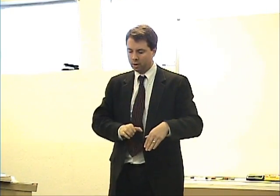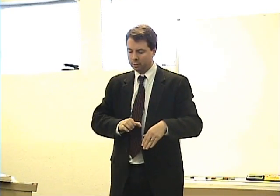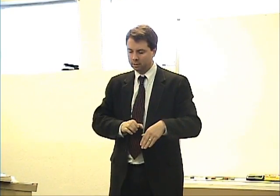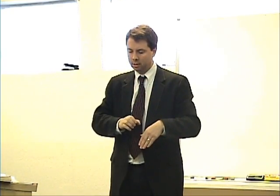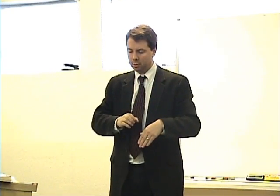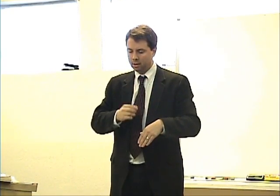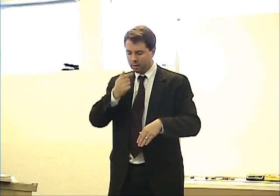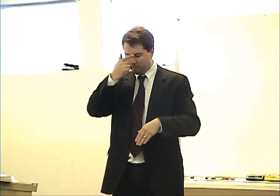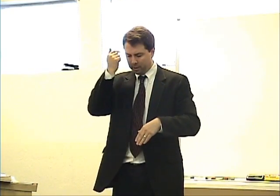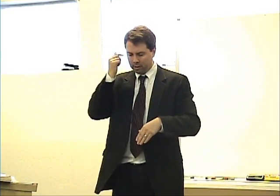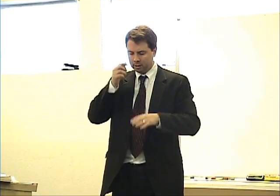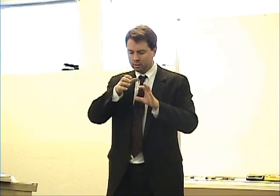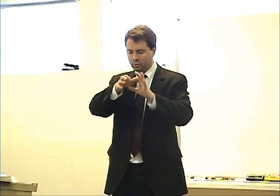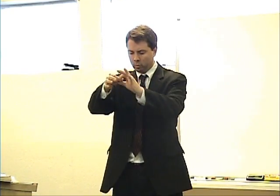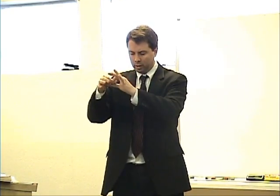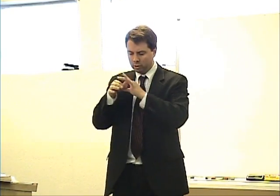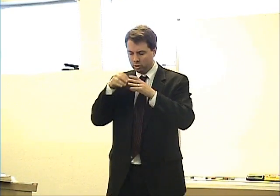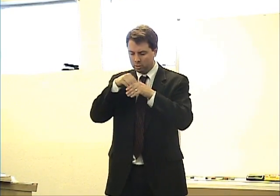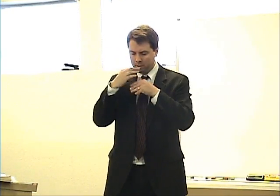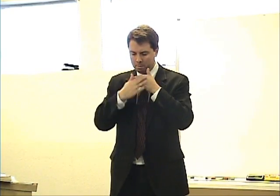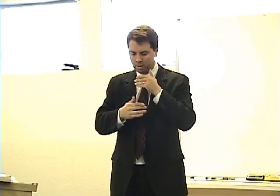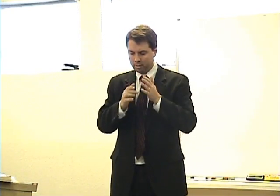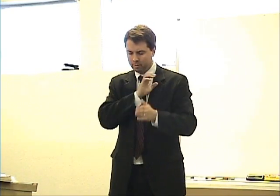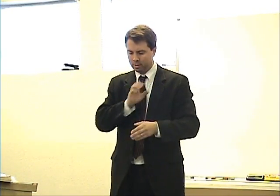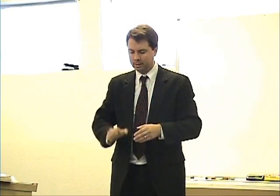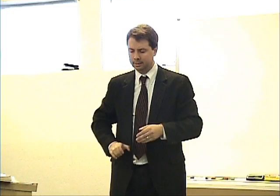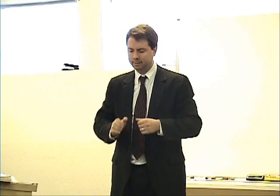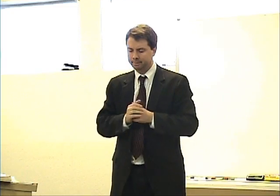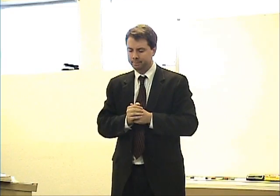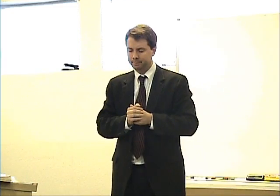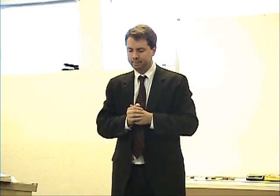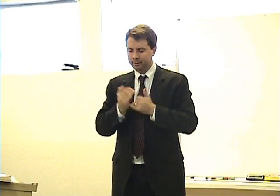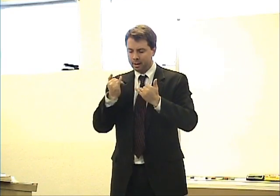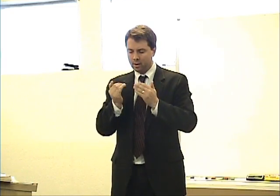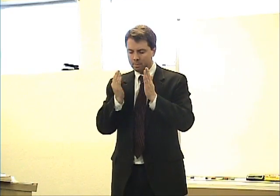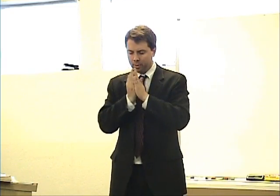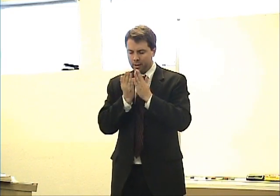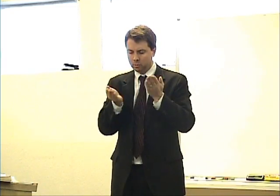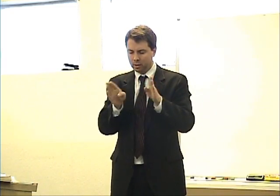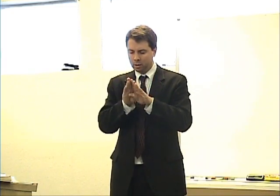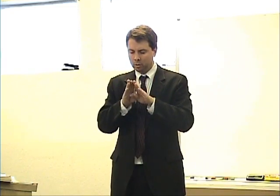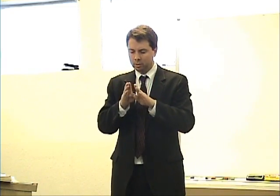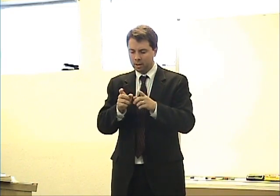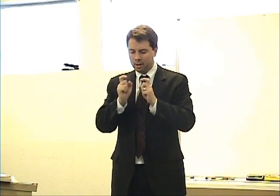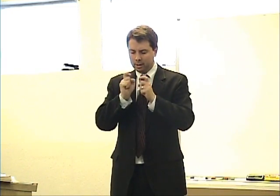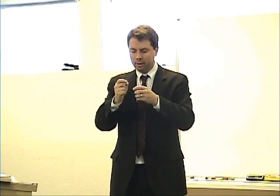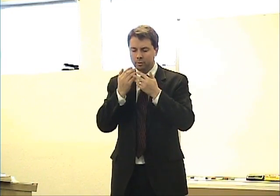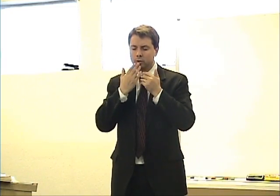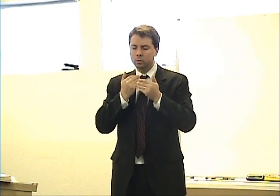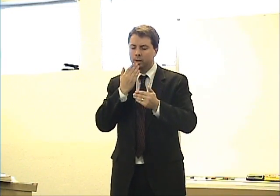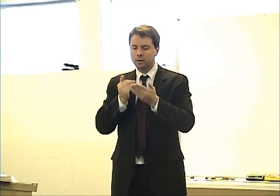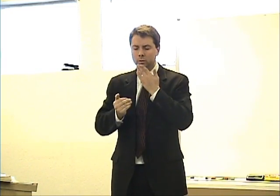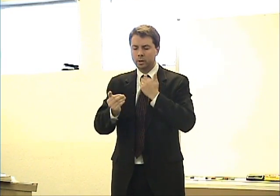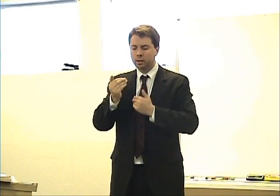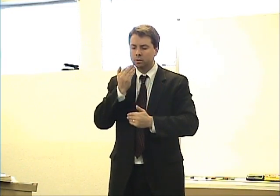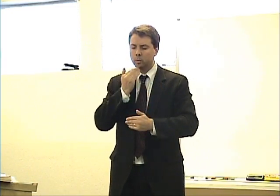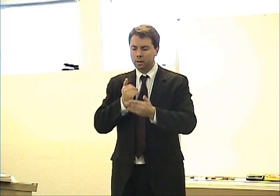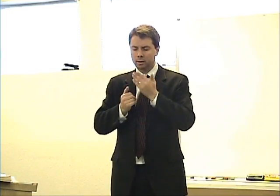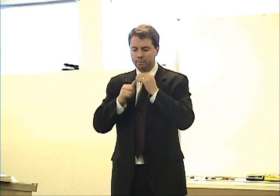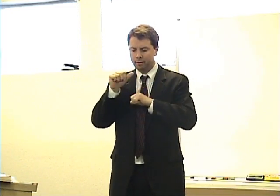Christ because of the relationship in the blood of Christ. Now I pray as we close, give sweet, sweet, sweet